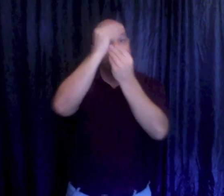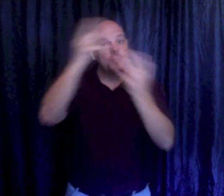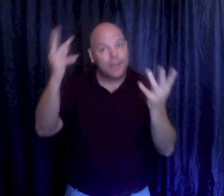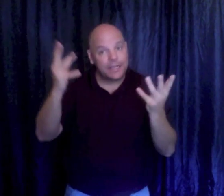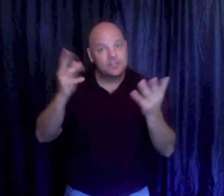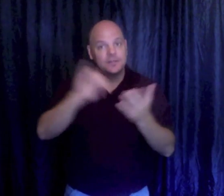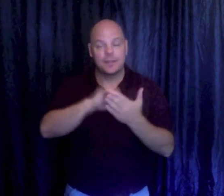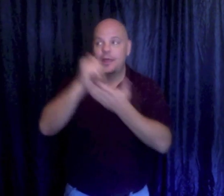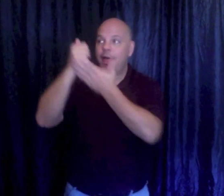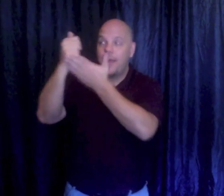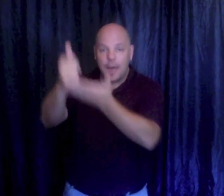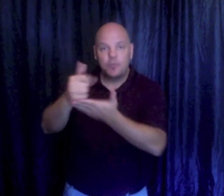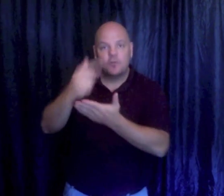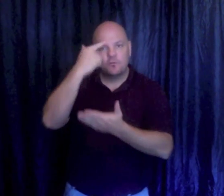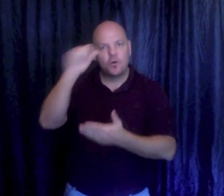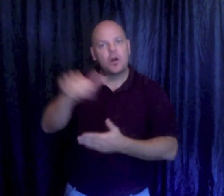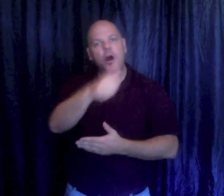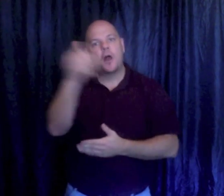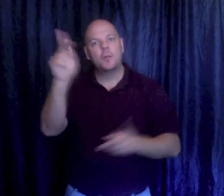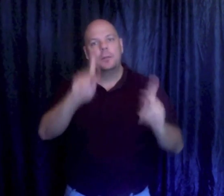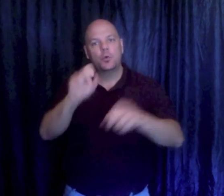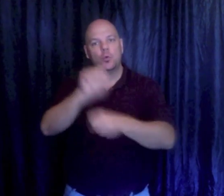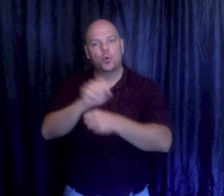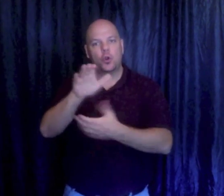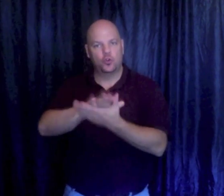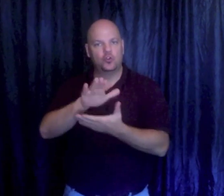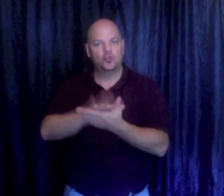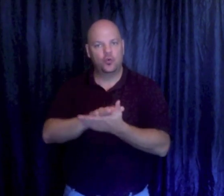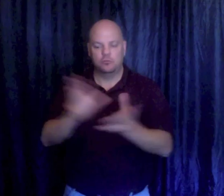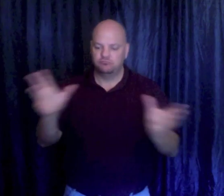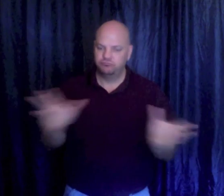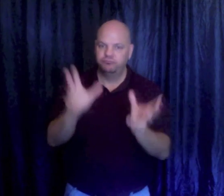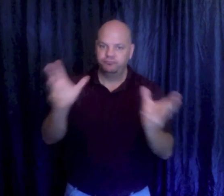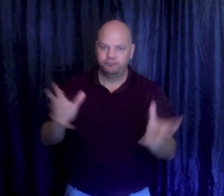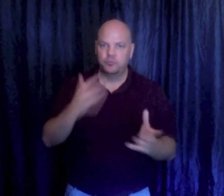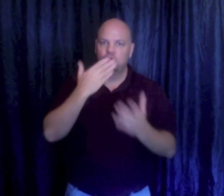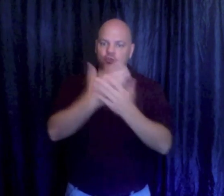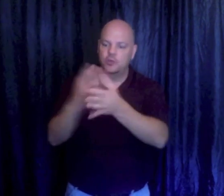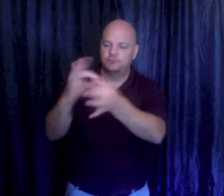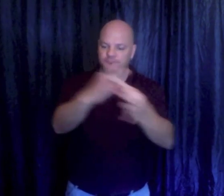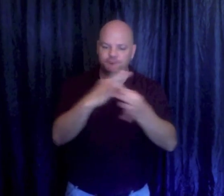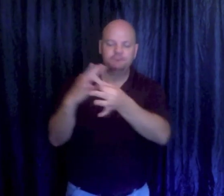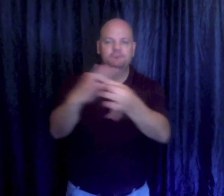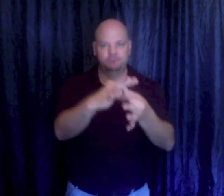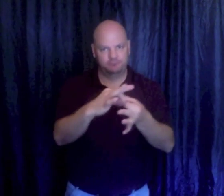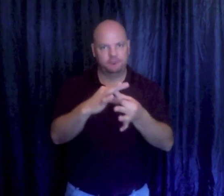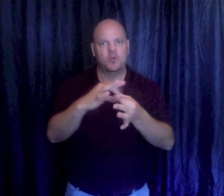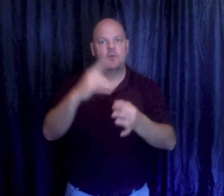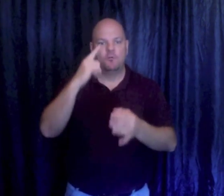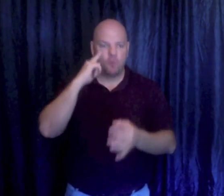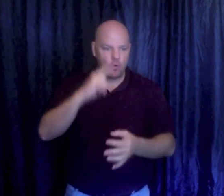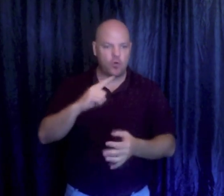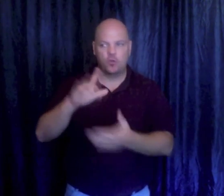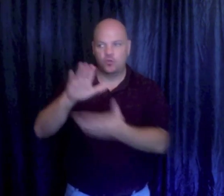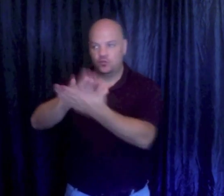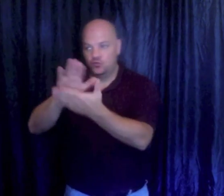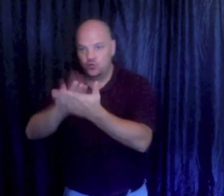for my coworkers. It fosters goodwill between the classroom teacher and the deaf hard of hearing department, and that's really,